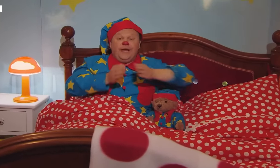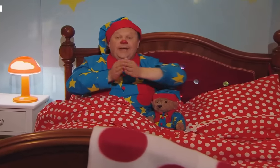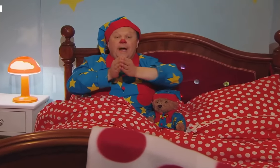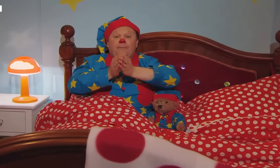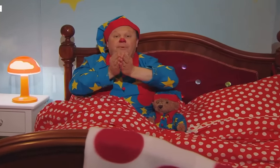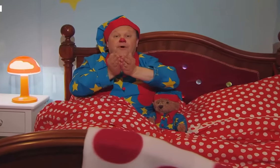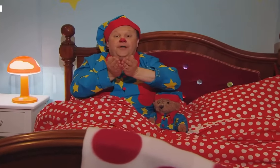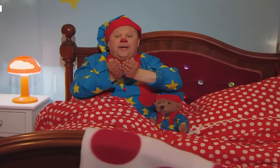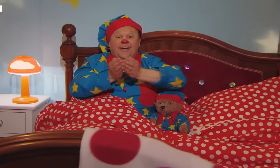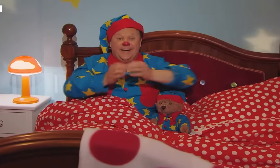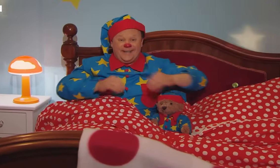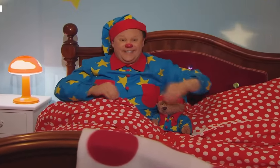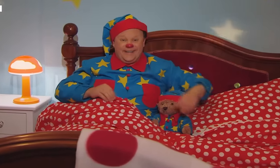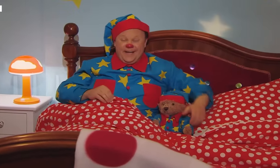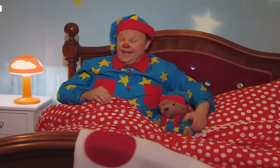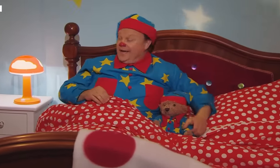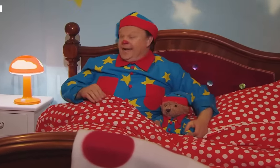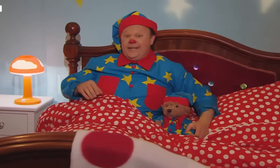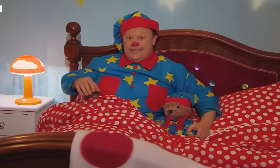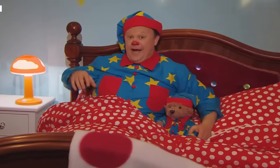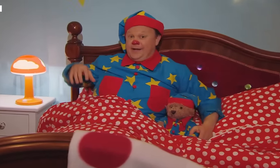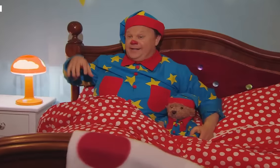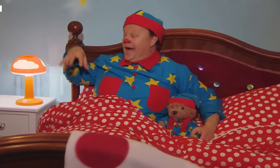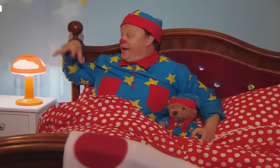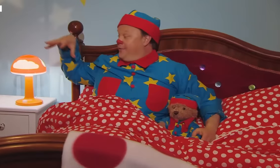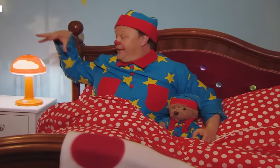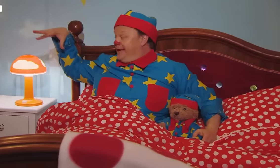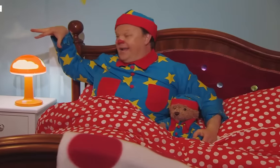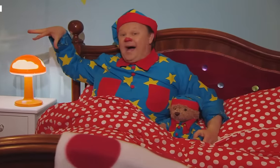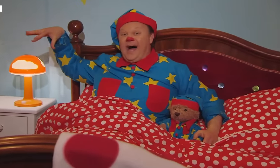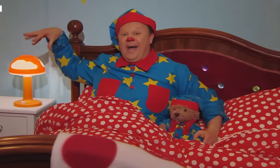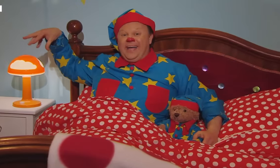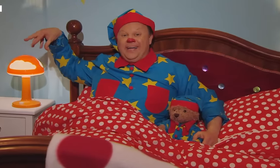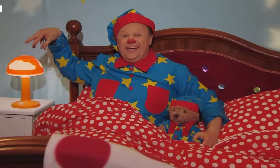Read a book. Turn down the light.